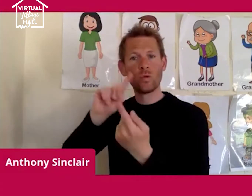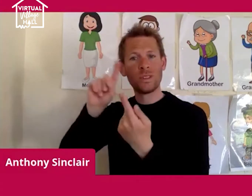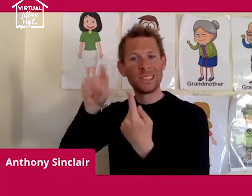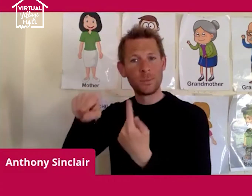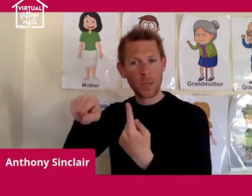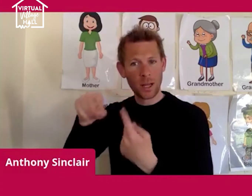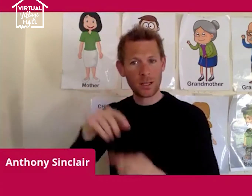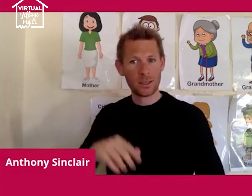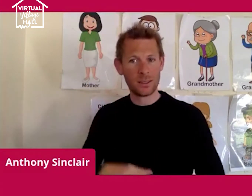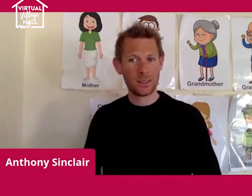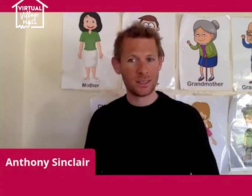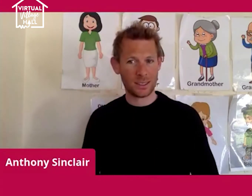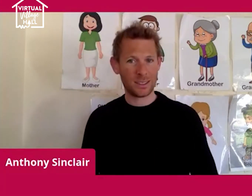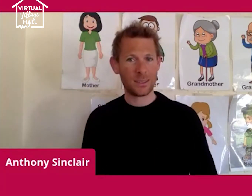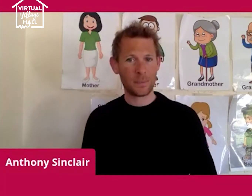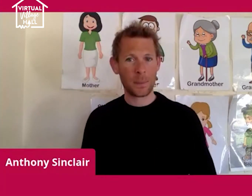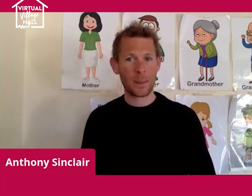So whenever you reply,